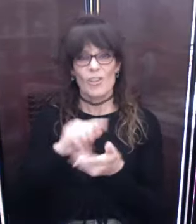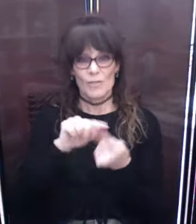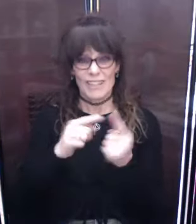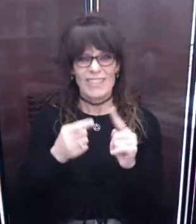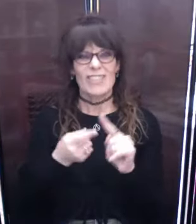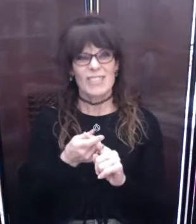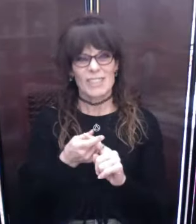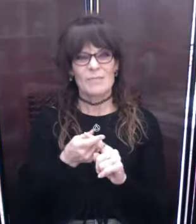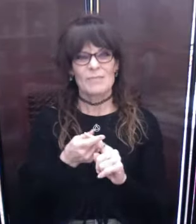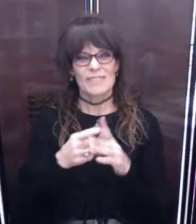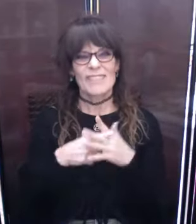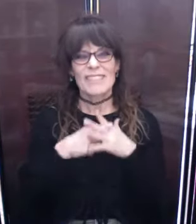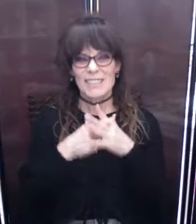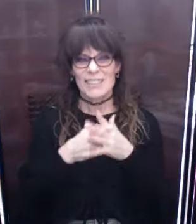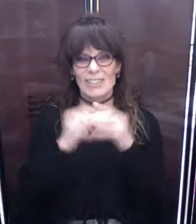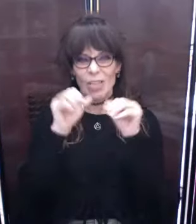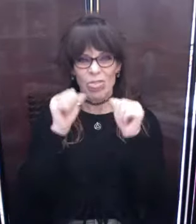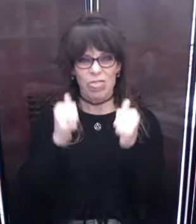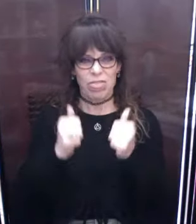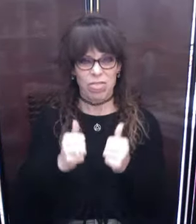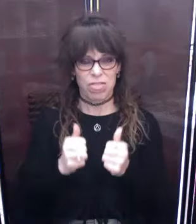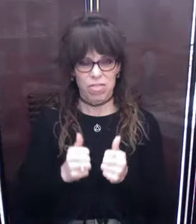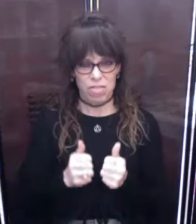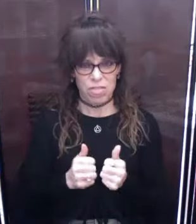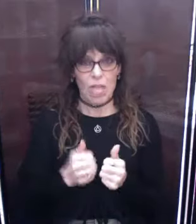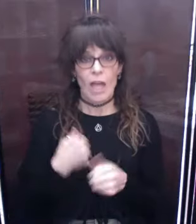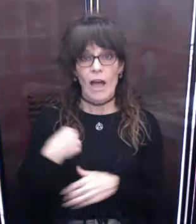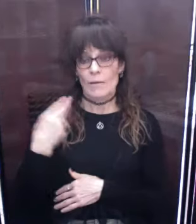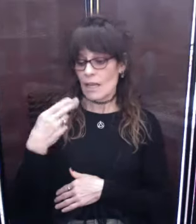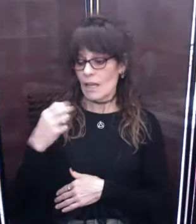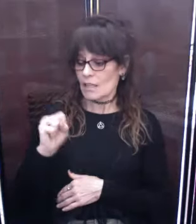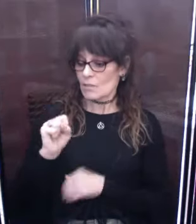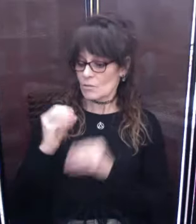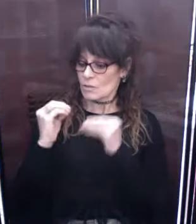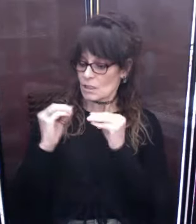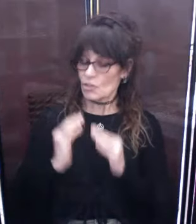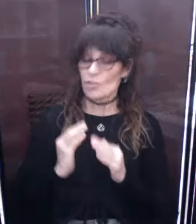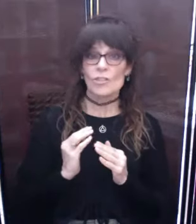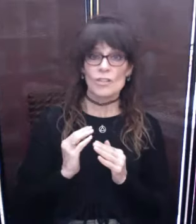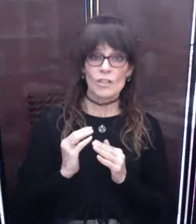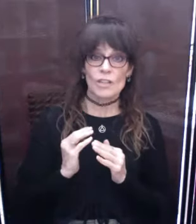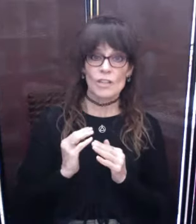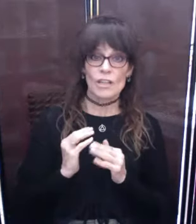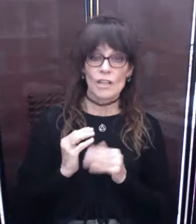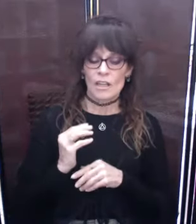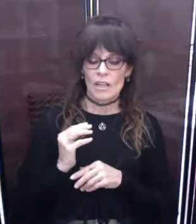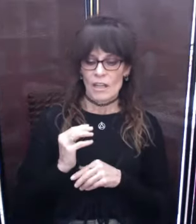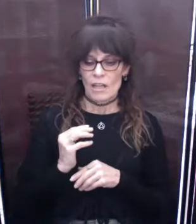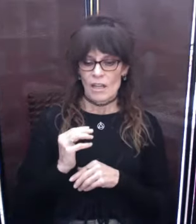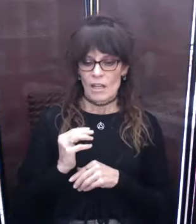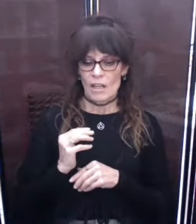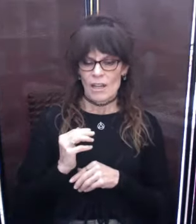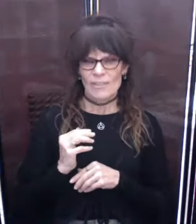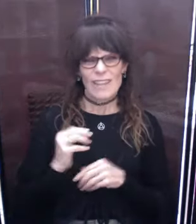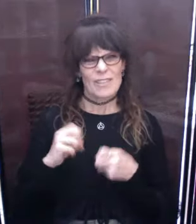bit. I was a high school teacher at the time, and people, I was having trouble with my anger and my